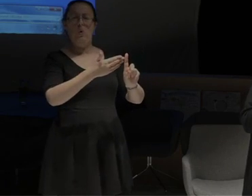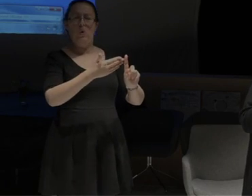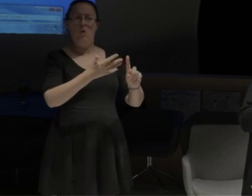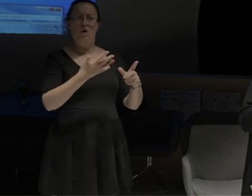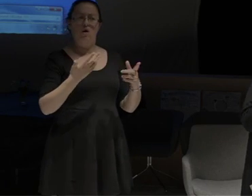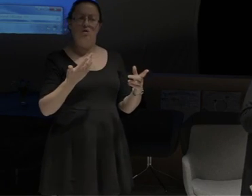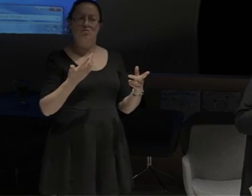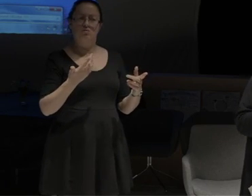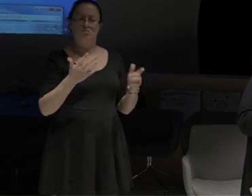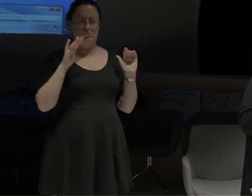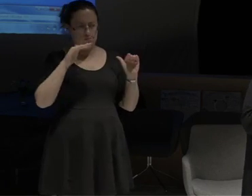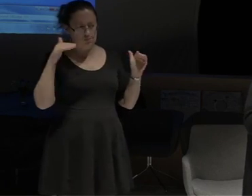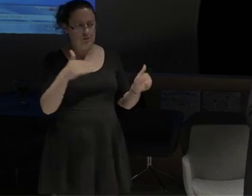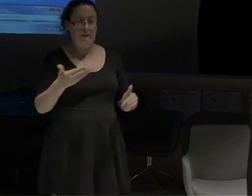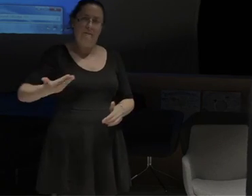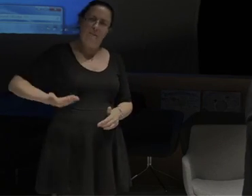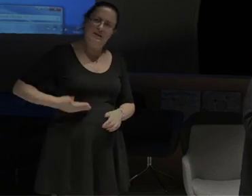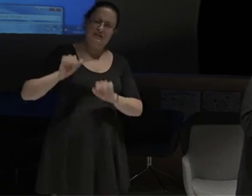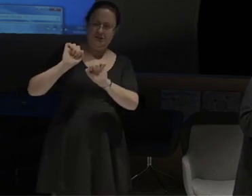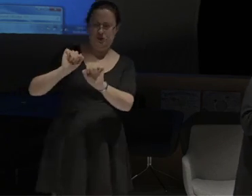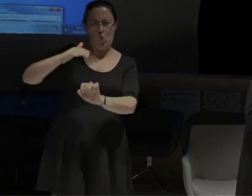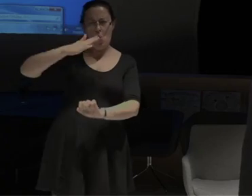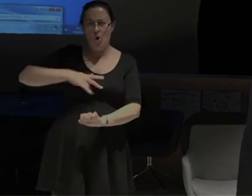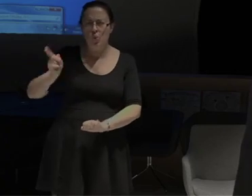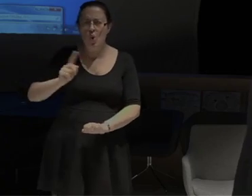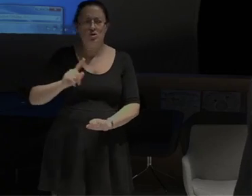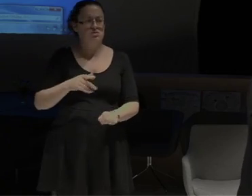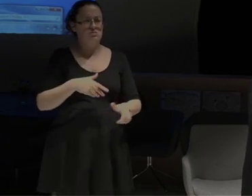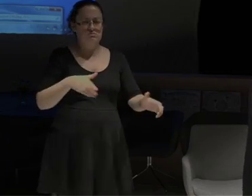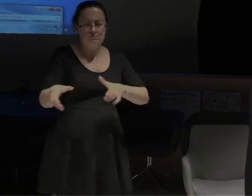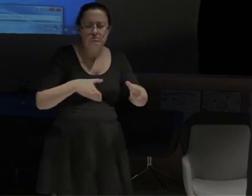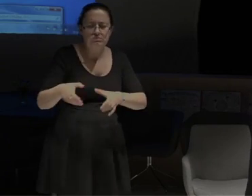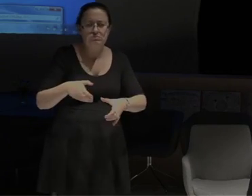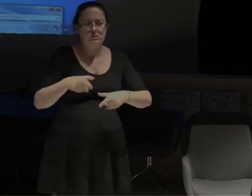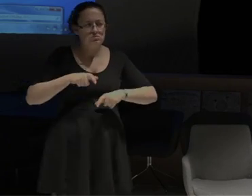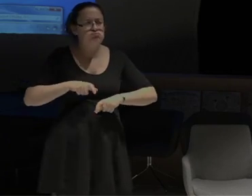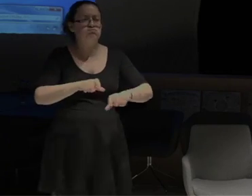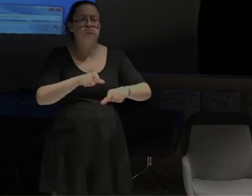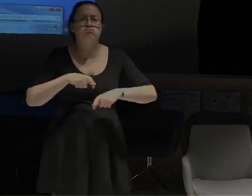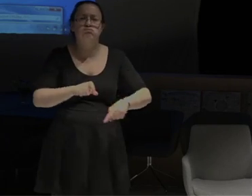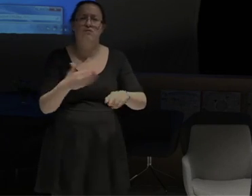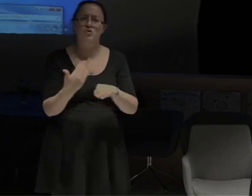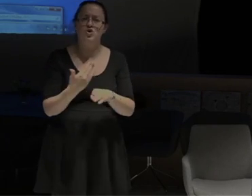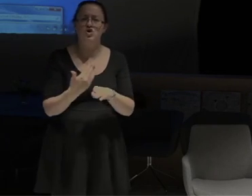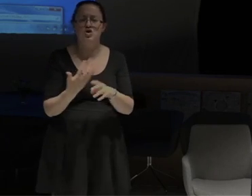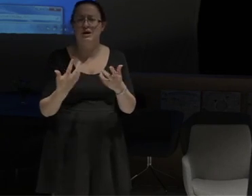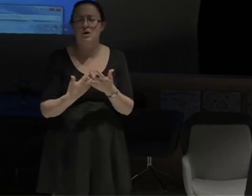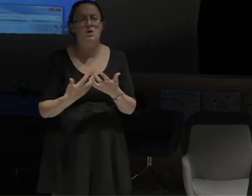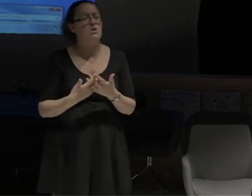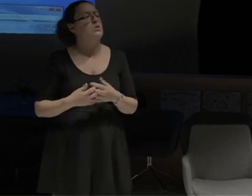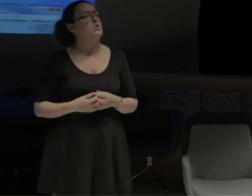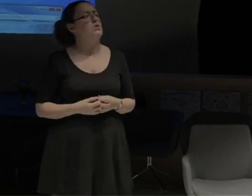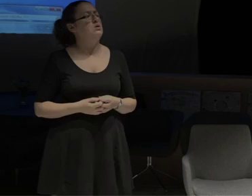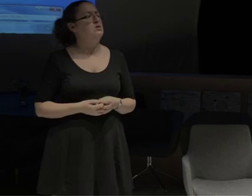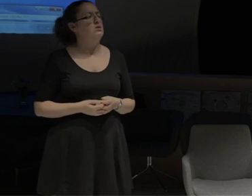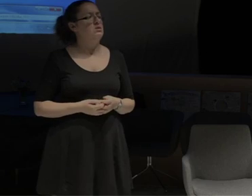about, what business wants and how we get people into jobs and how we sustain people in jobs and how we take people from what